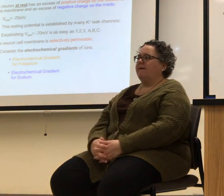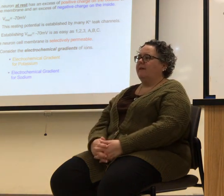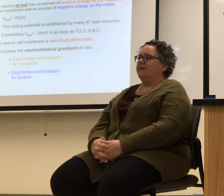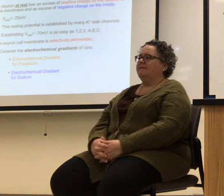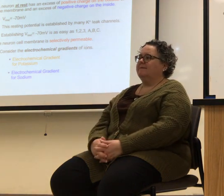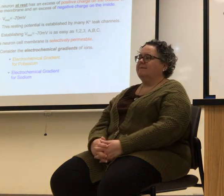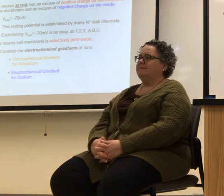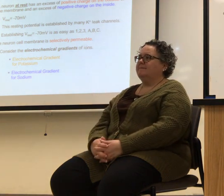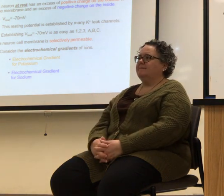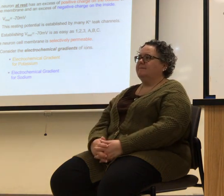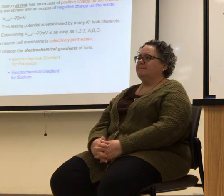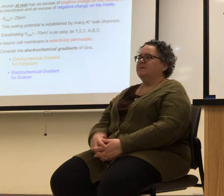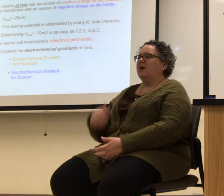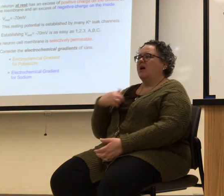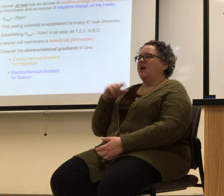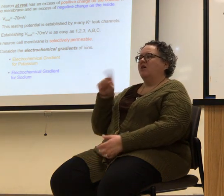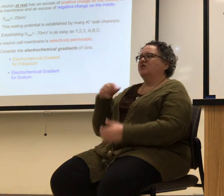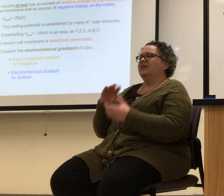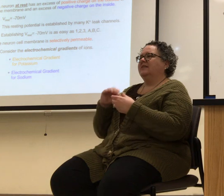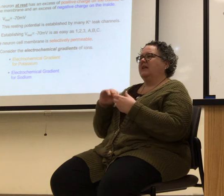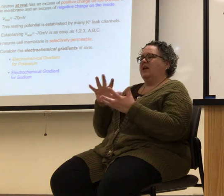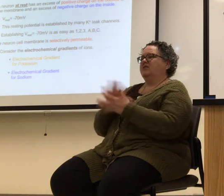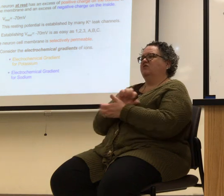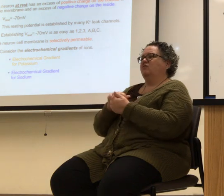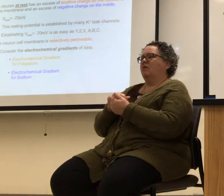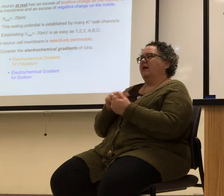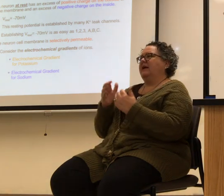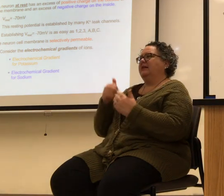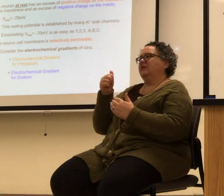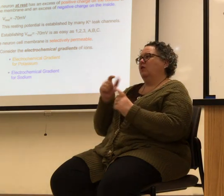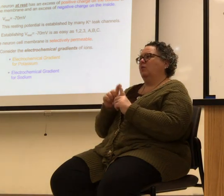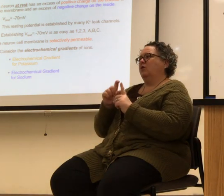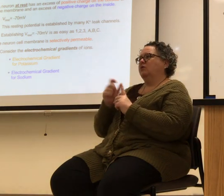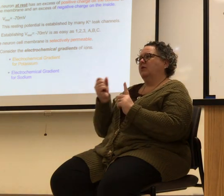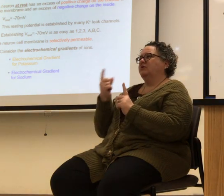I'll just say destroy, easier word to understand.